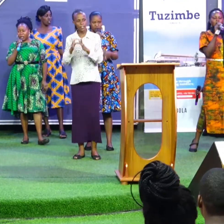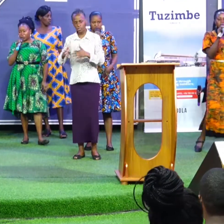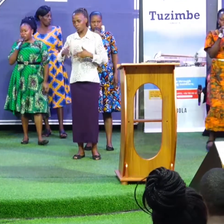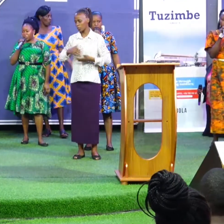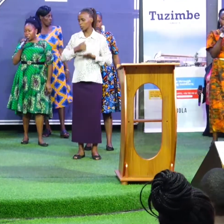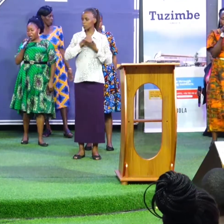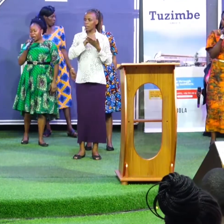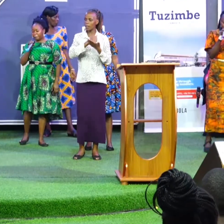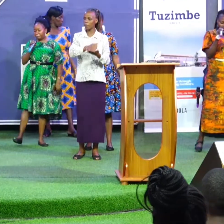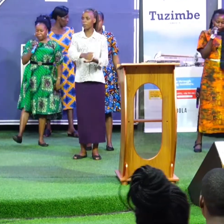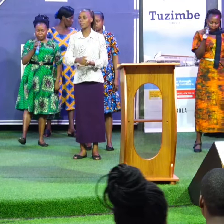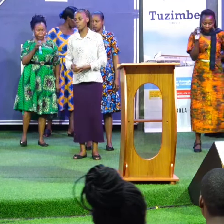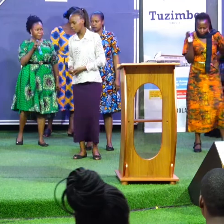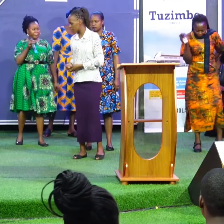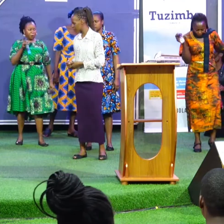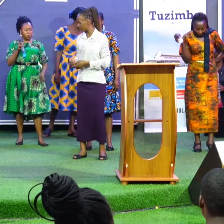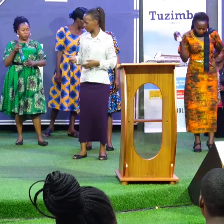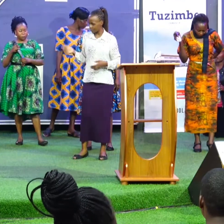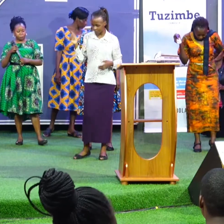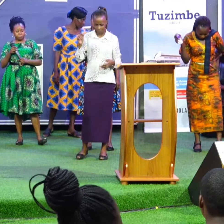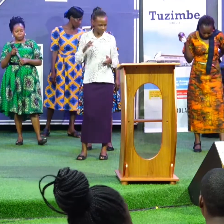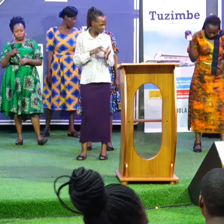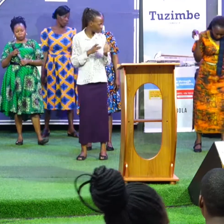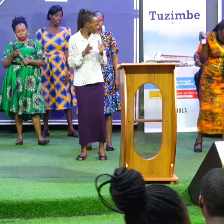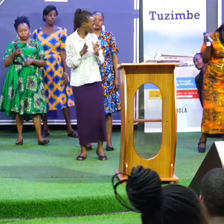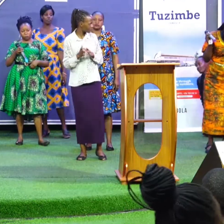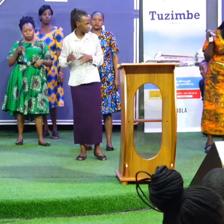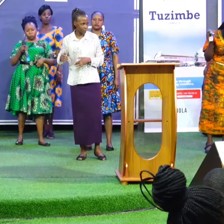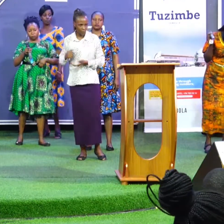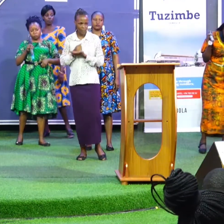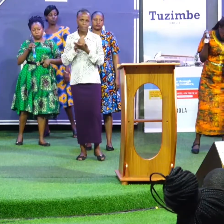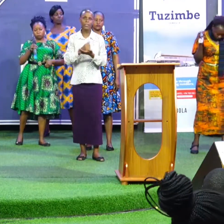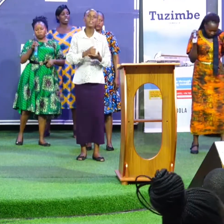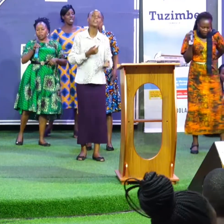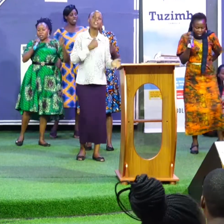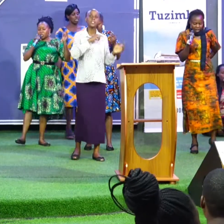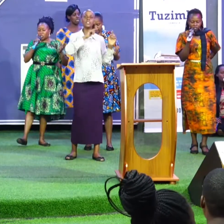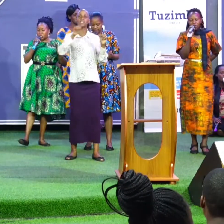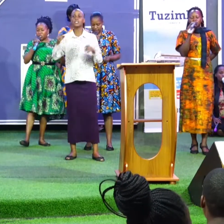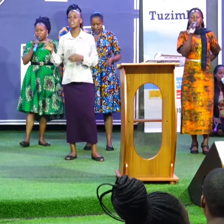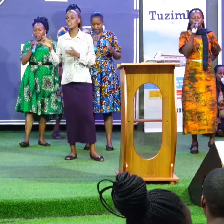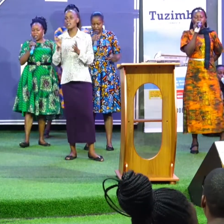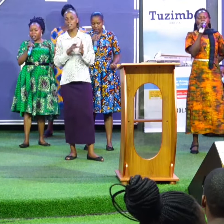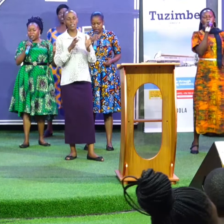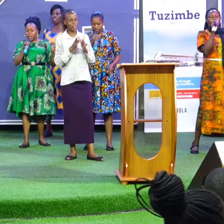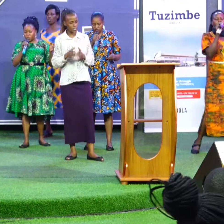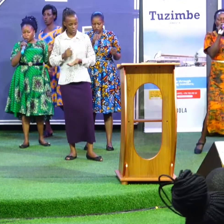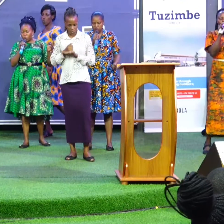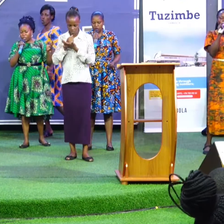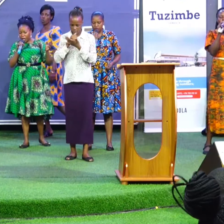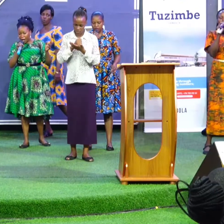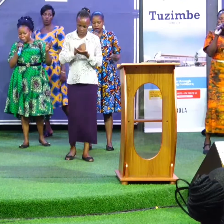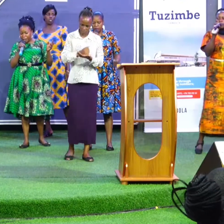Zize Yesu nyambe, oh Zize Yesu nyambe, Zize